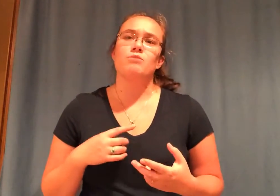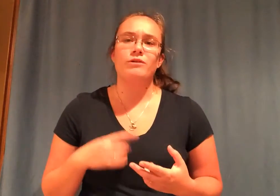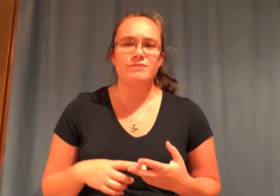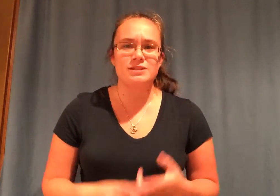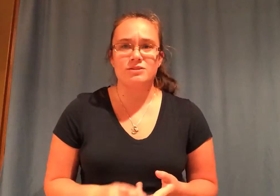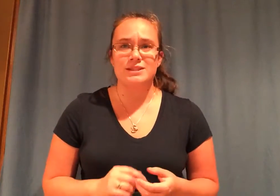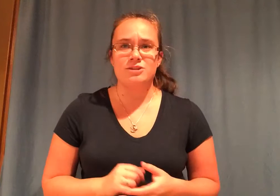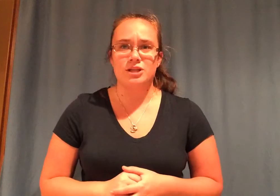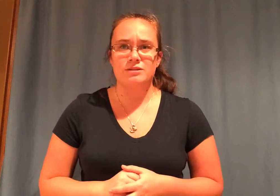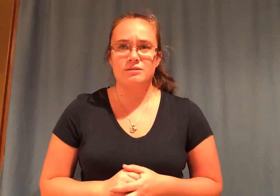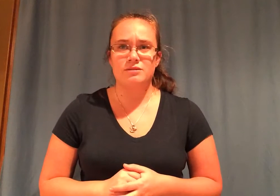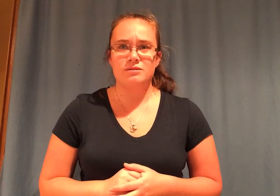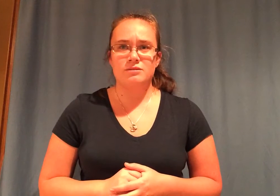more physical attention.